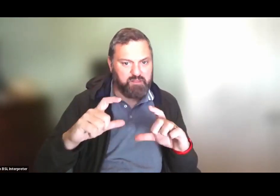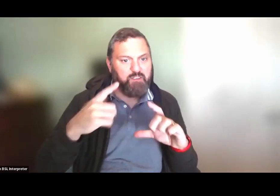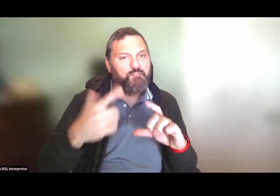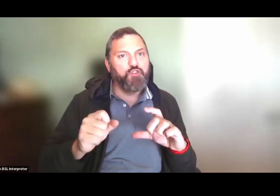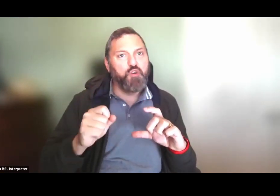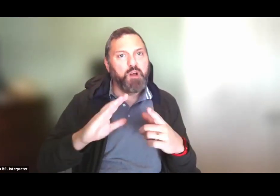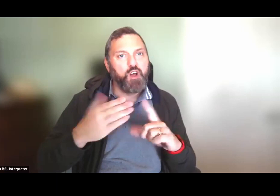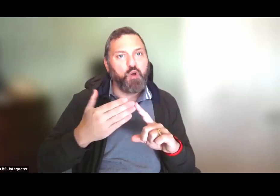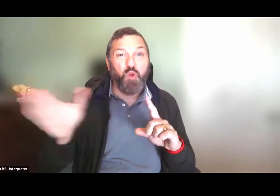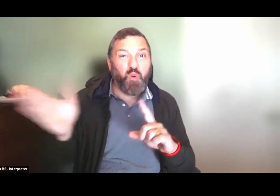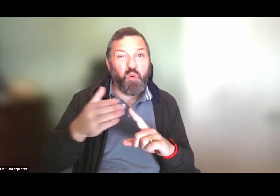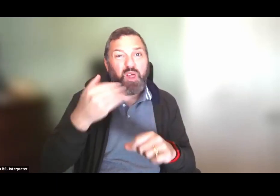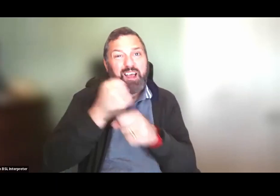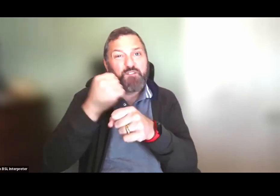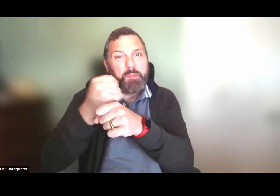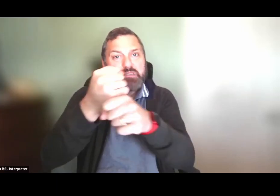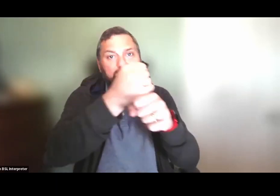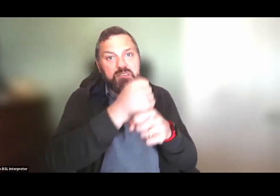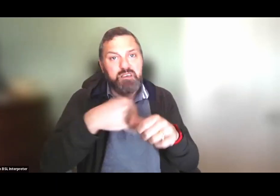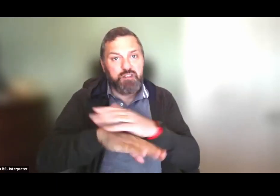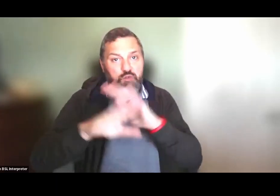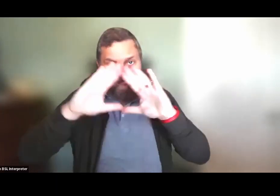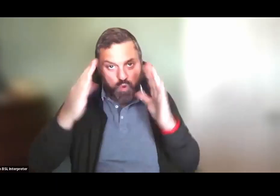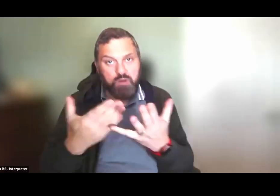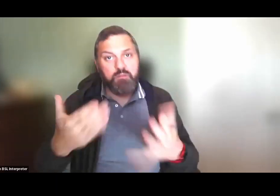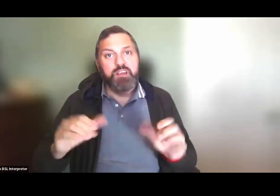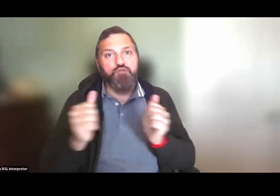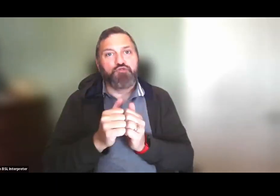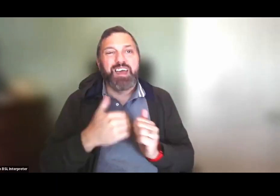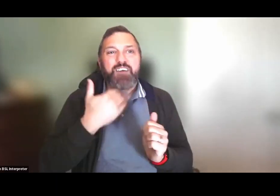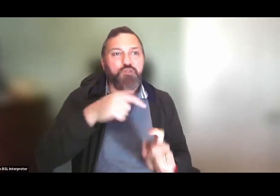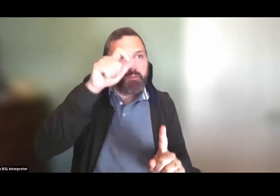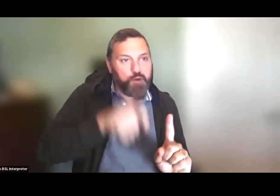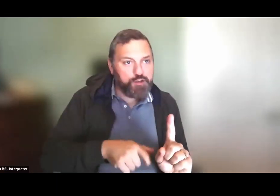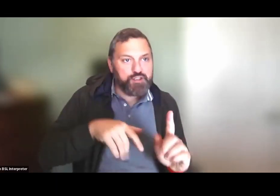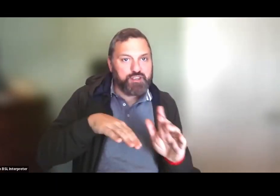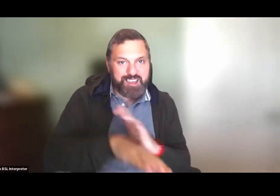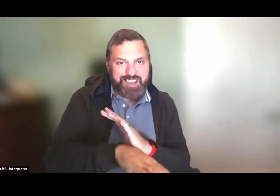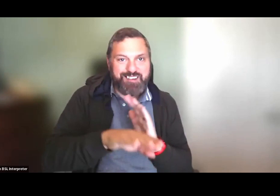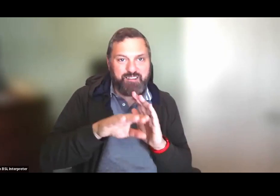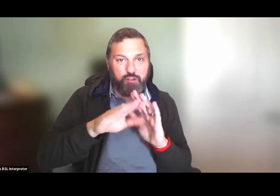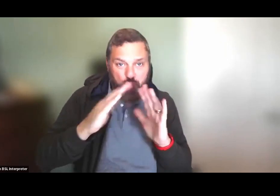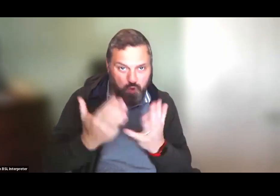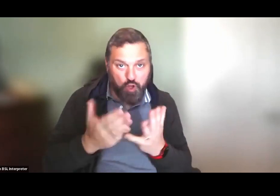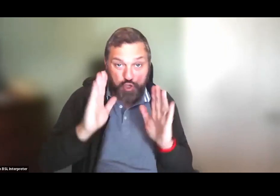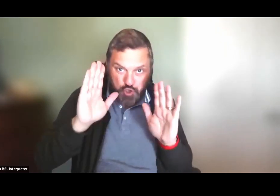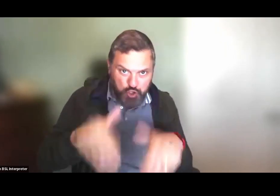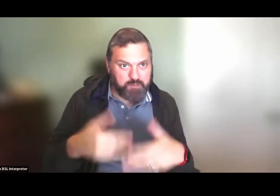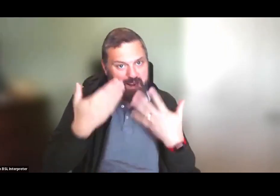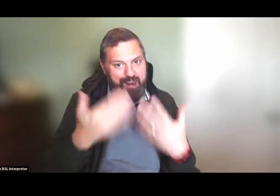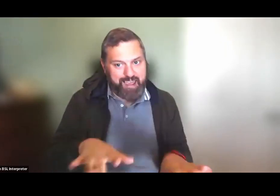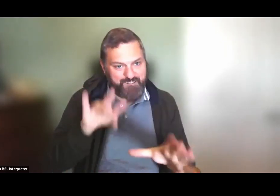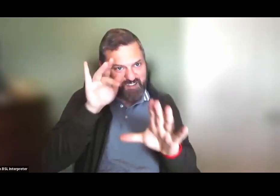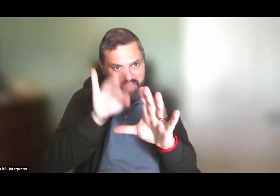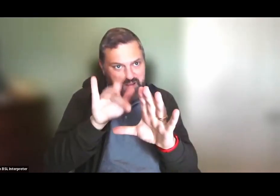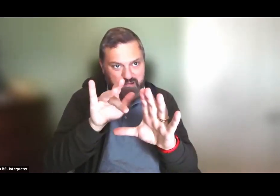all the governments in the world have already agreed that every person in the world has a right not to be left in this hole. So leave no